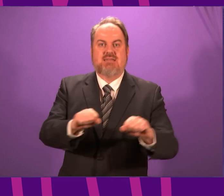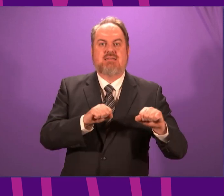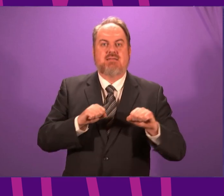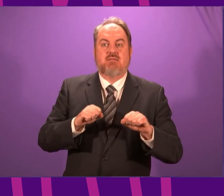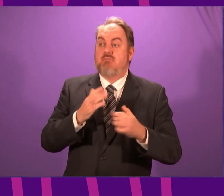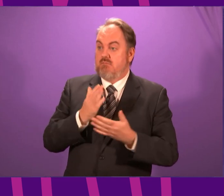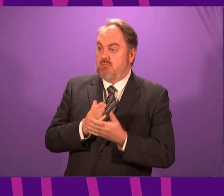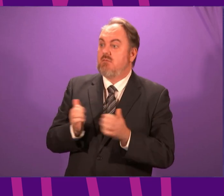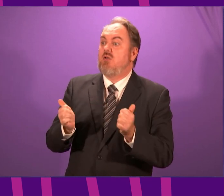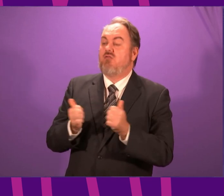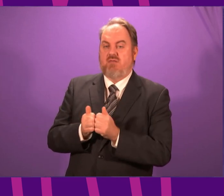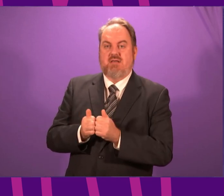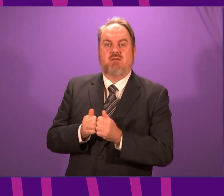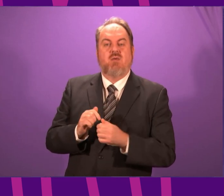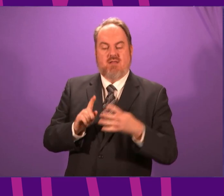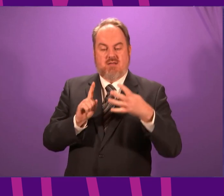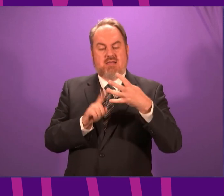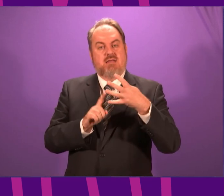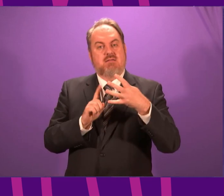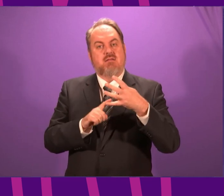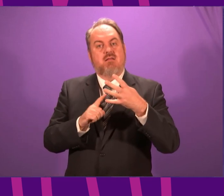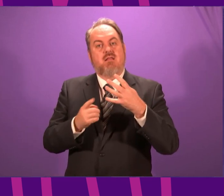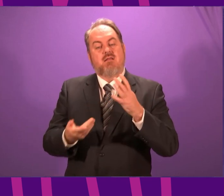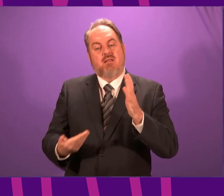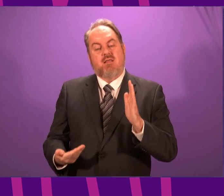agreed. The next question is that amendment